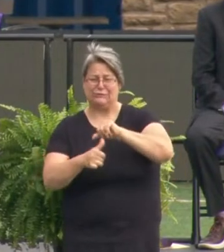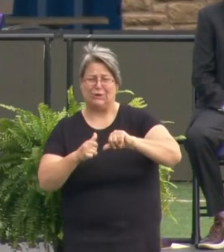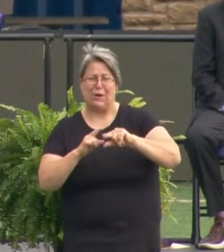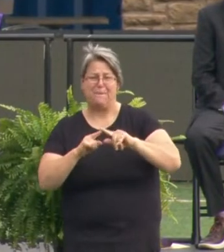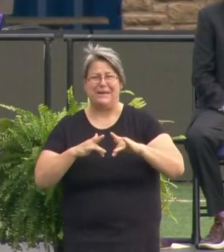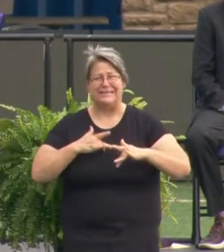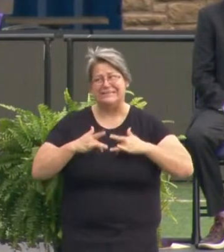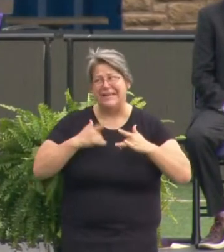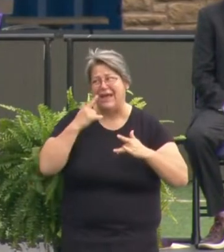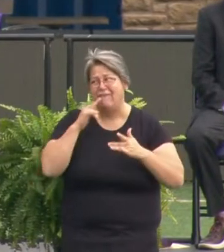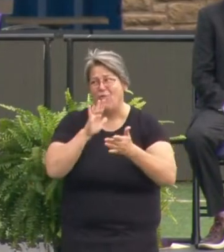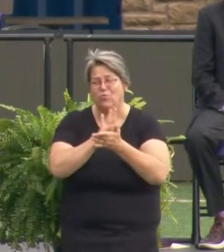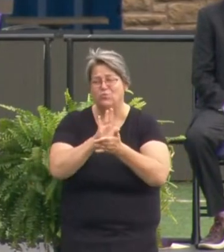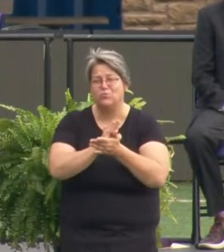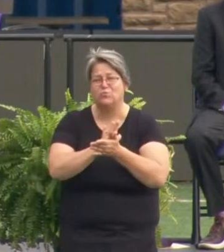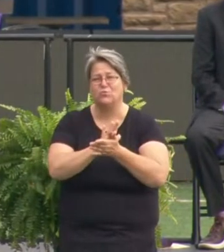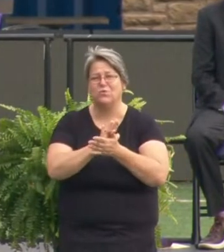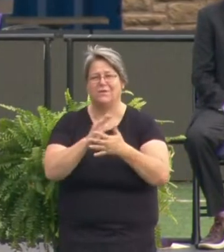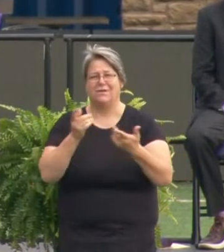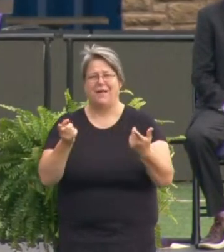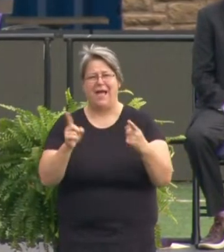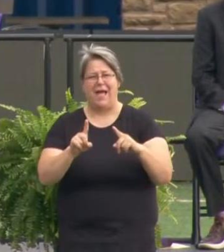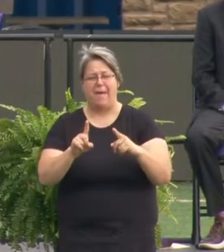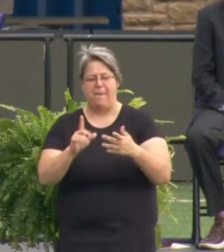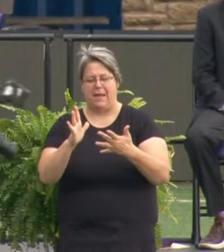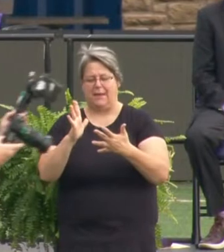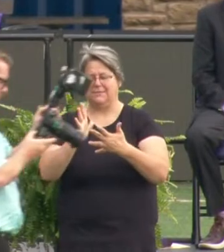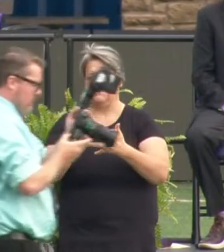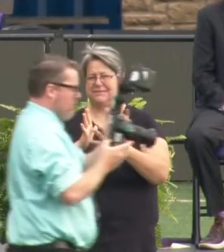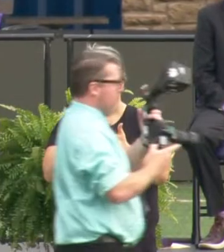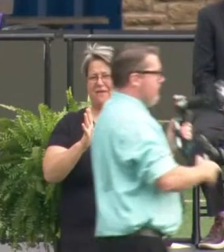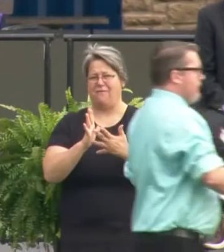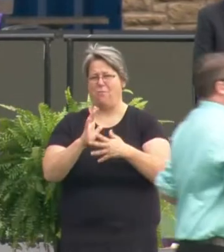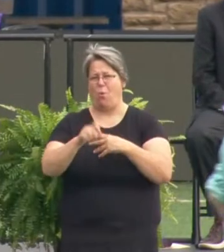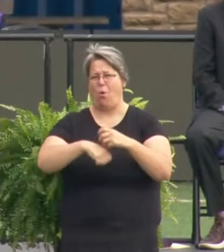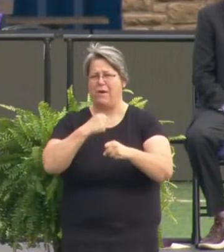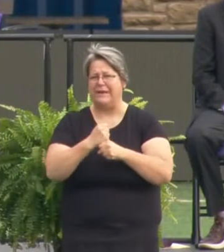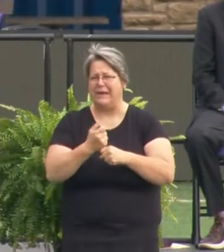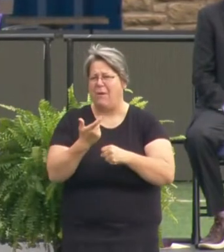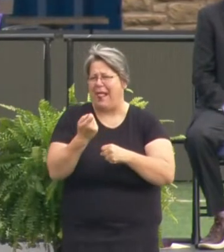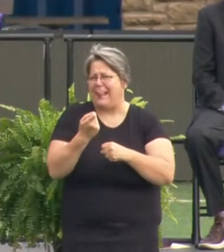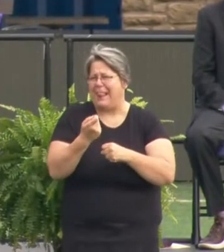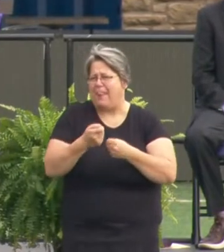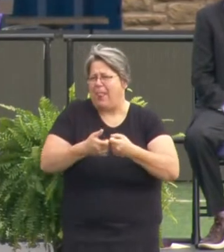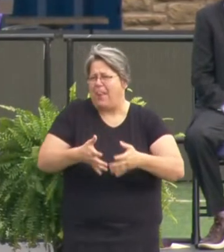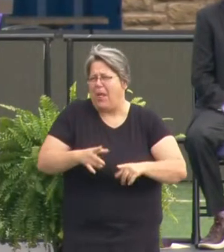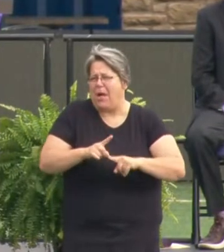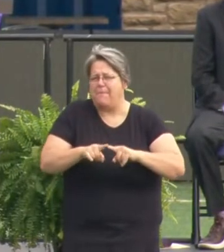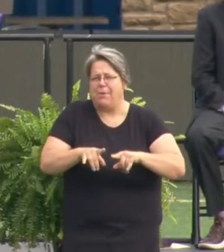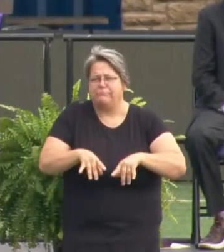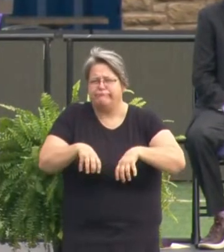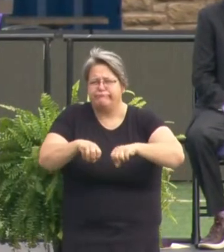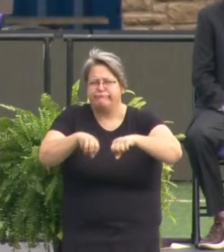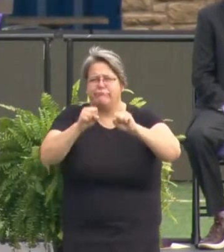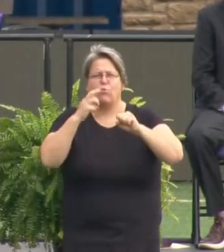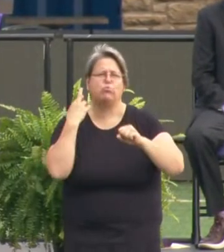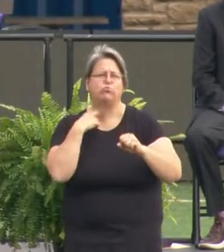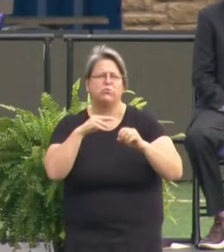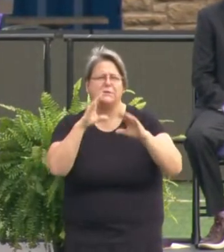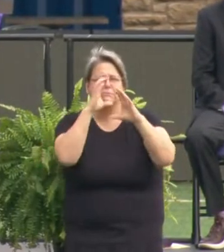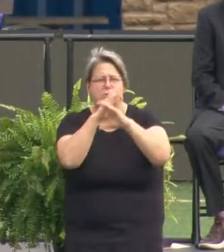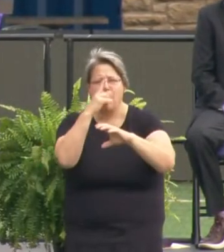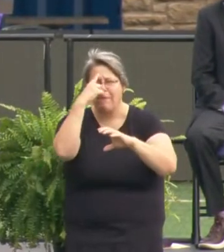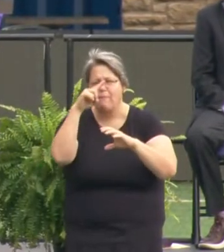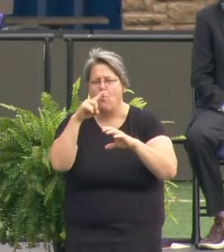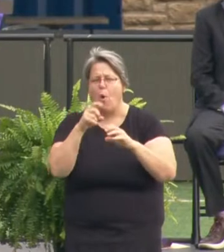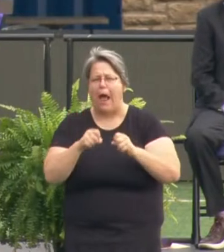school. Then sophomore year came, we were still a little lost, but we started to take more risks and explore more